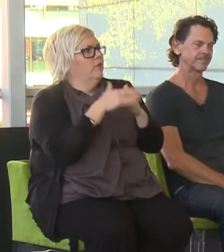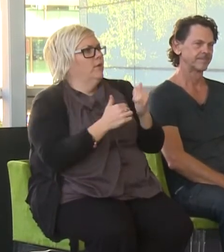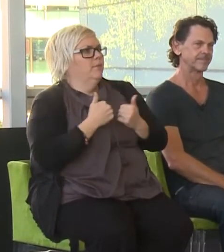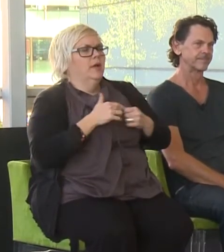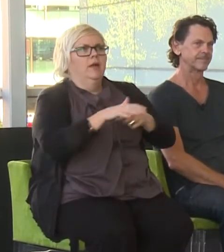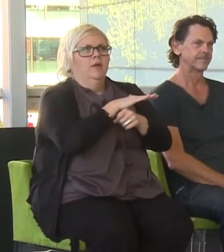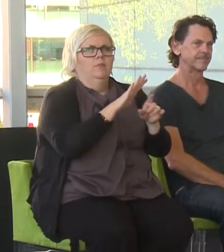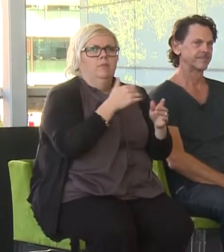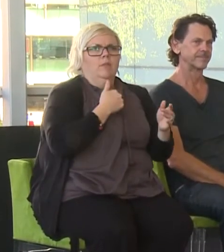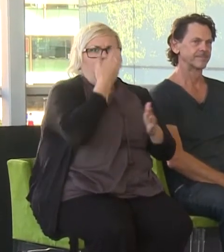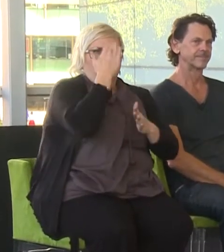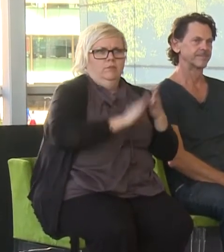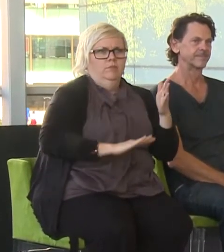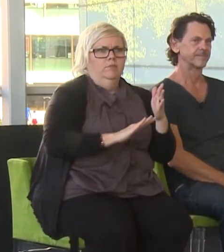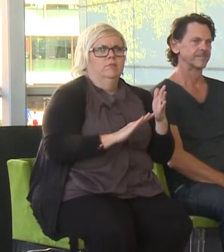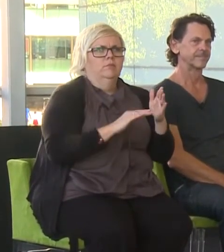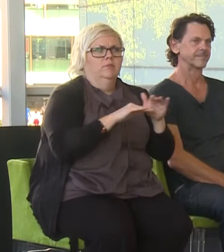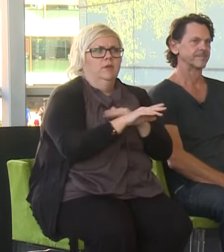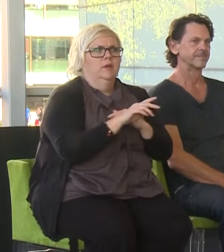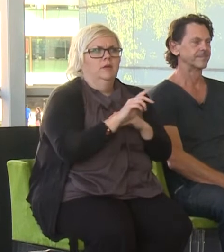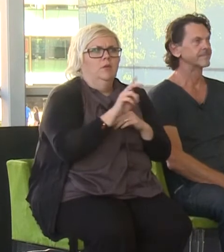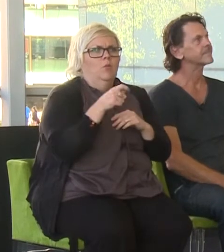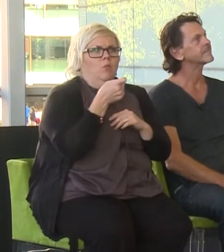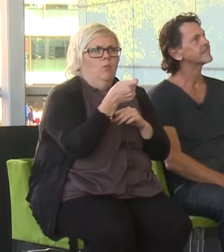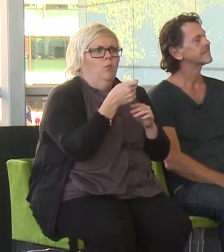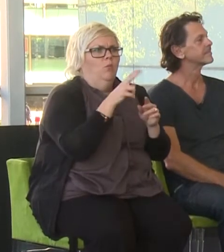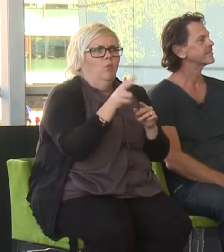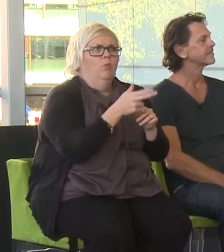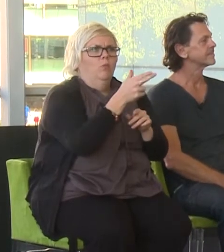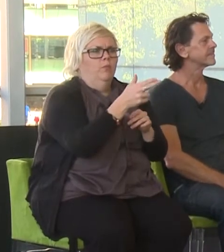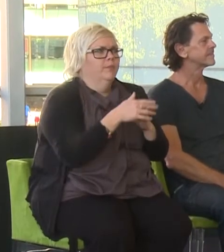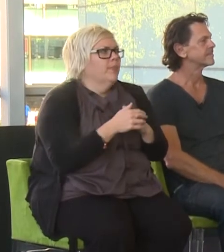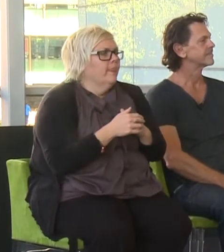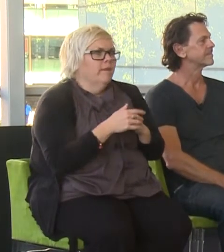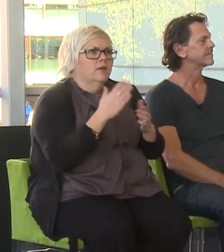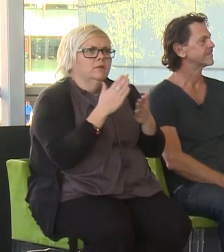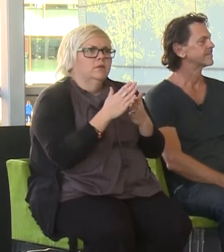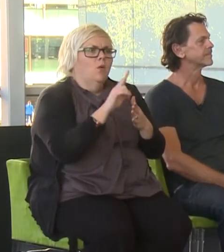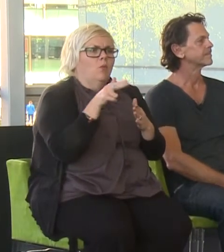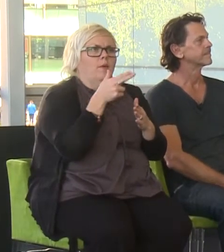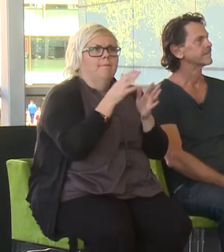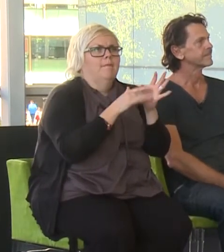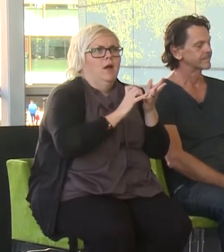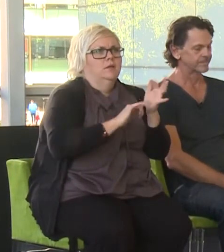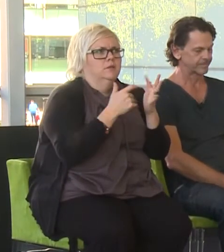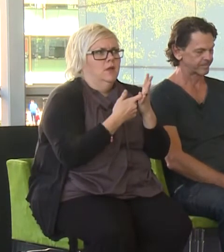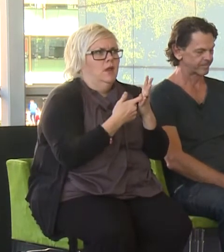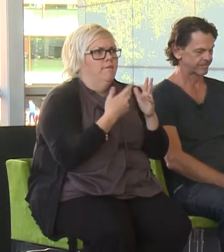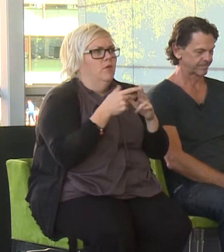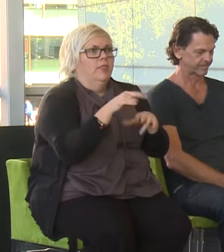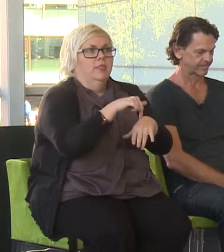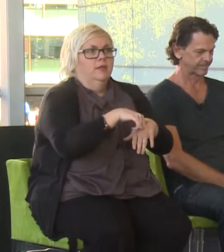expertise, the weapons. As the weapons master on a production, Thor Ragnarok,